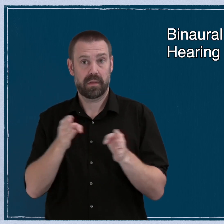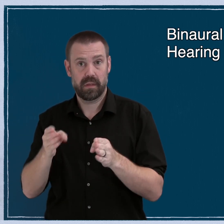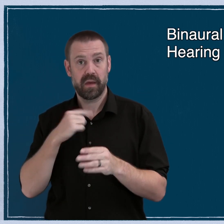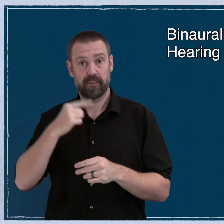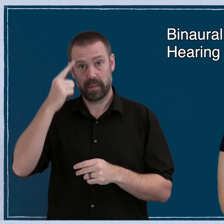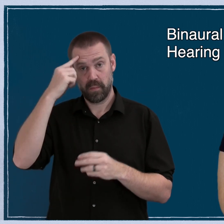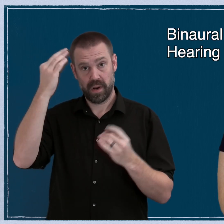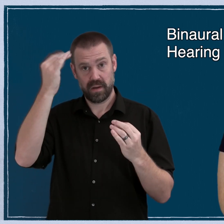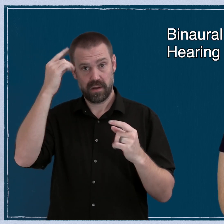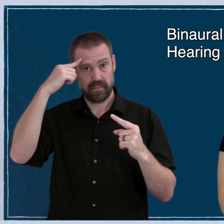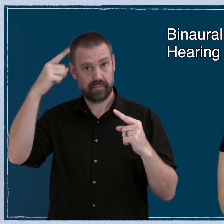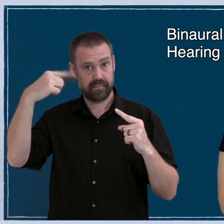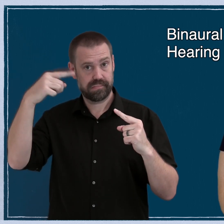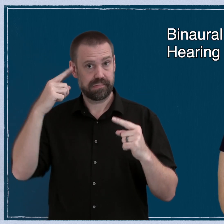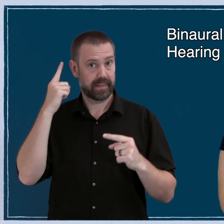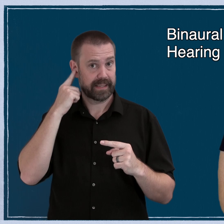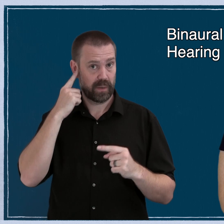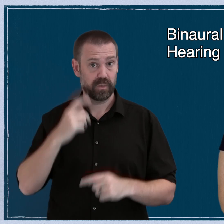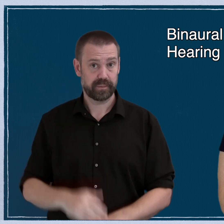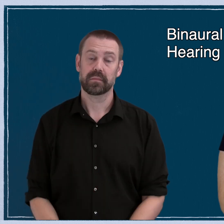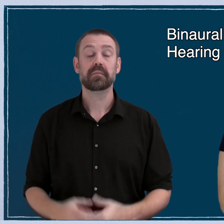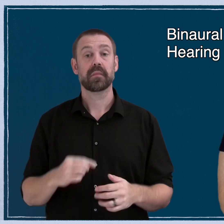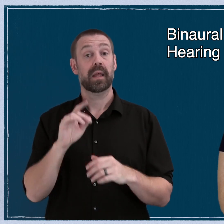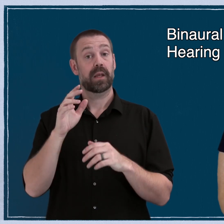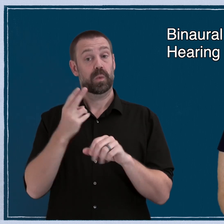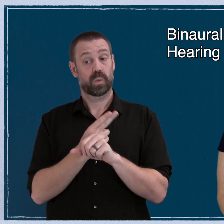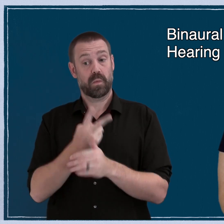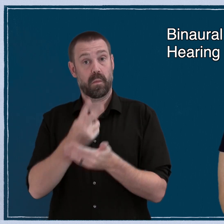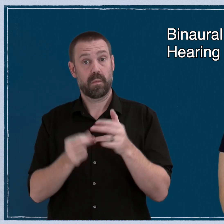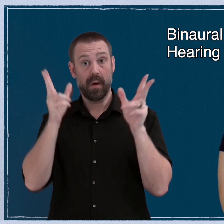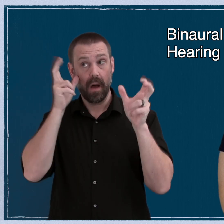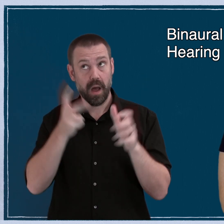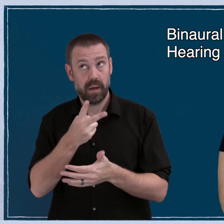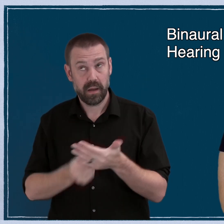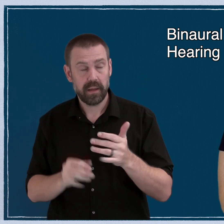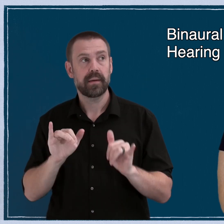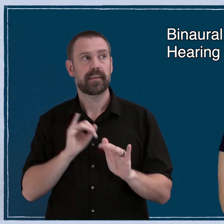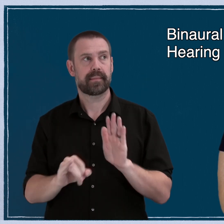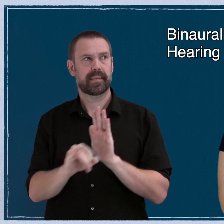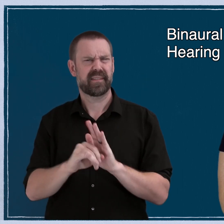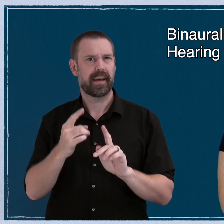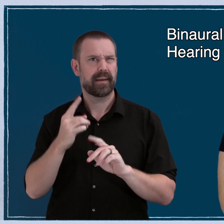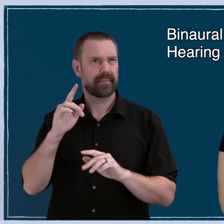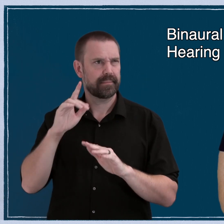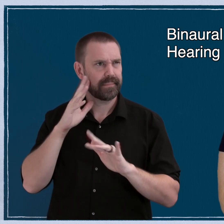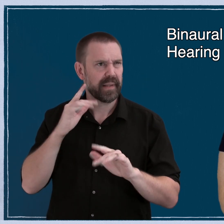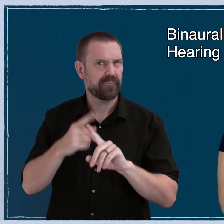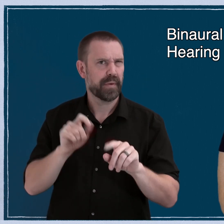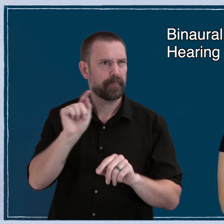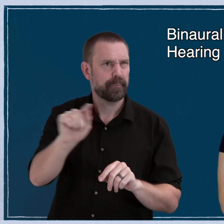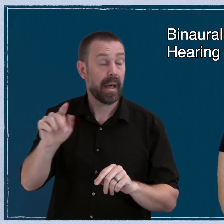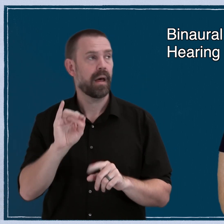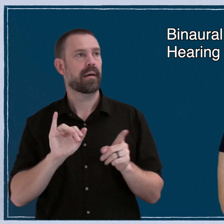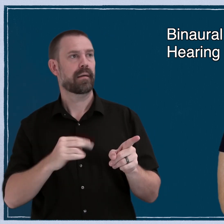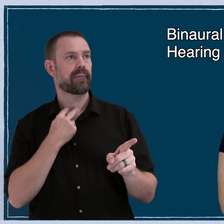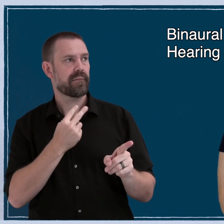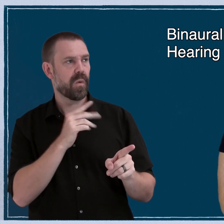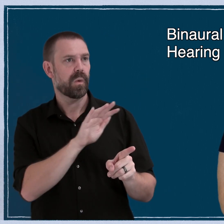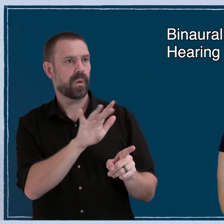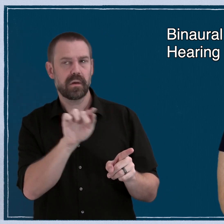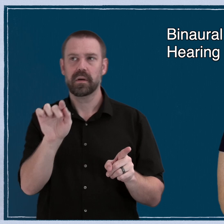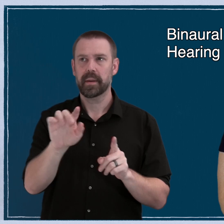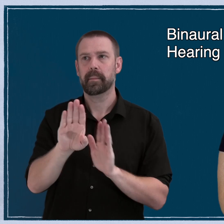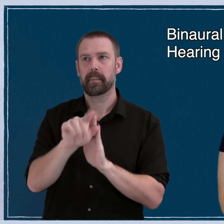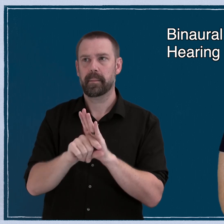process sound. Binaural hearing helps us understand where sound is coming from and helps us separate voices from